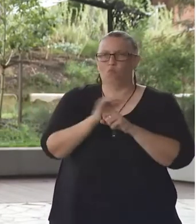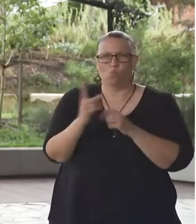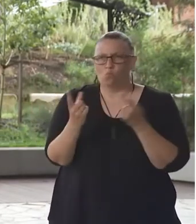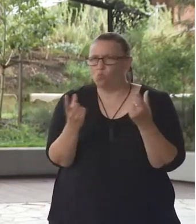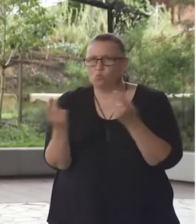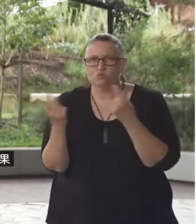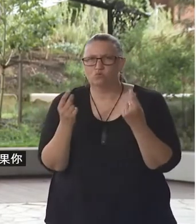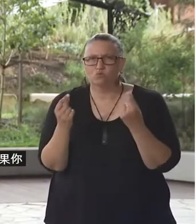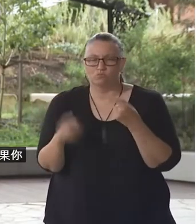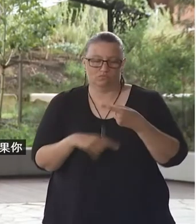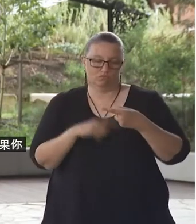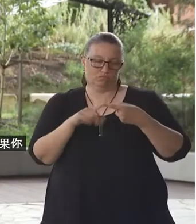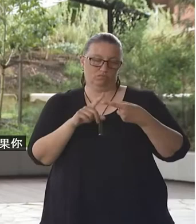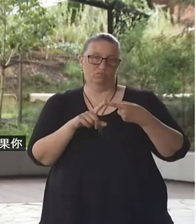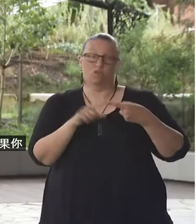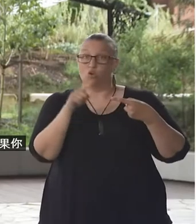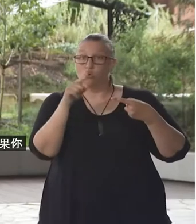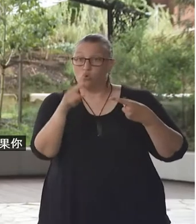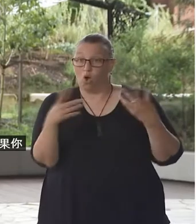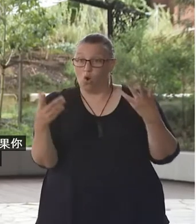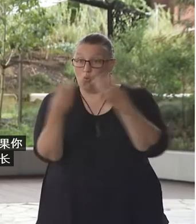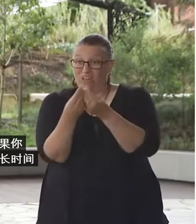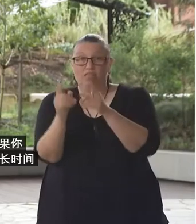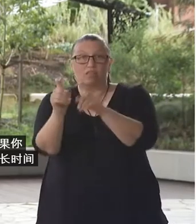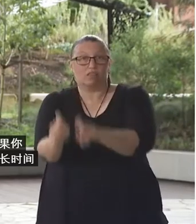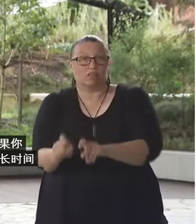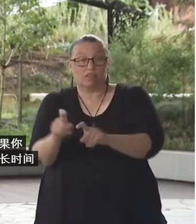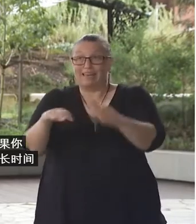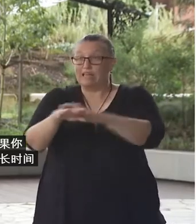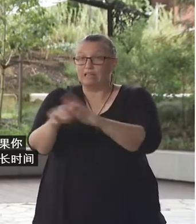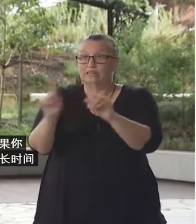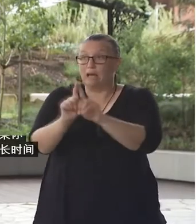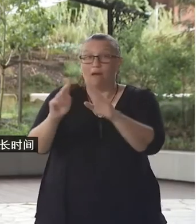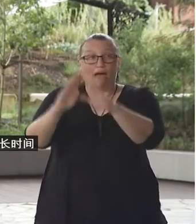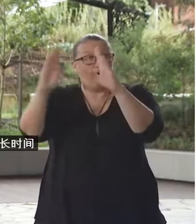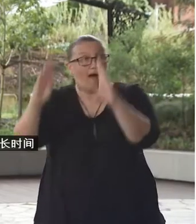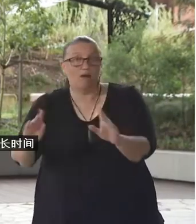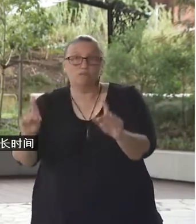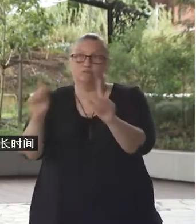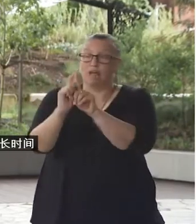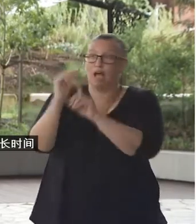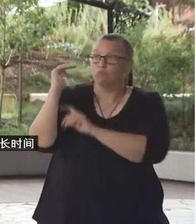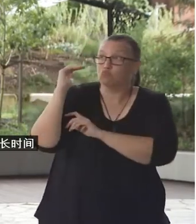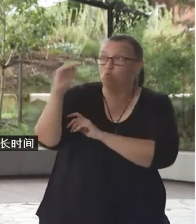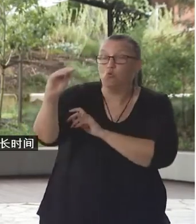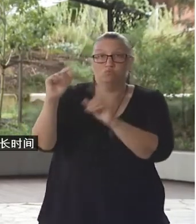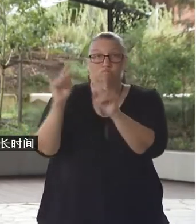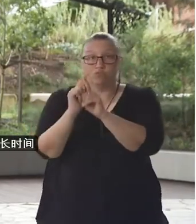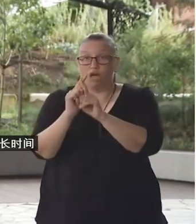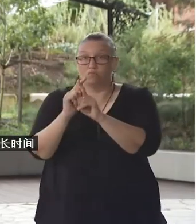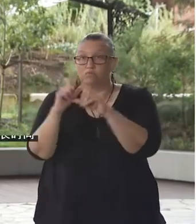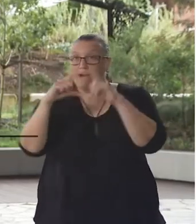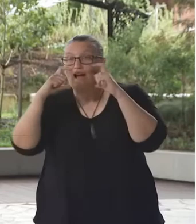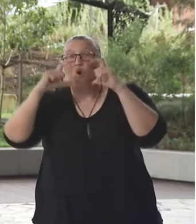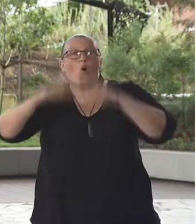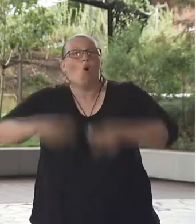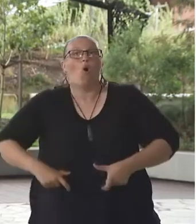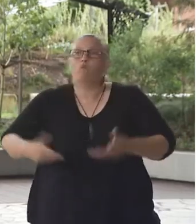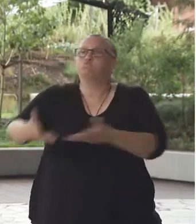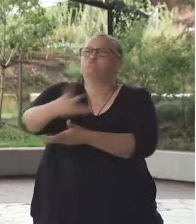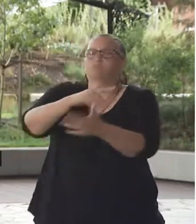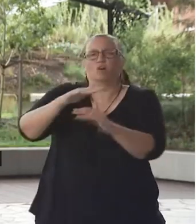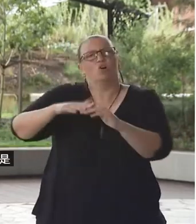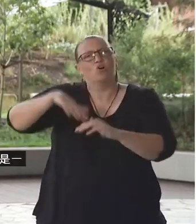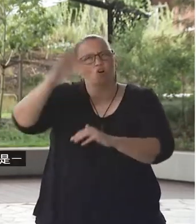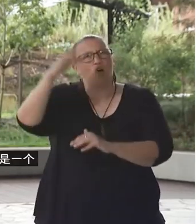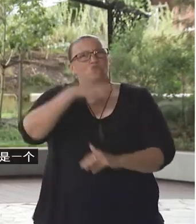your considerations. So if you spent a long time indoors with a person and in close proximity without masks, that increases